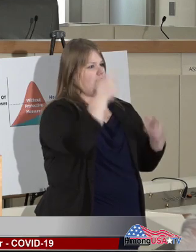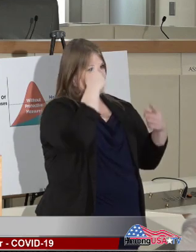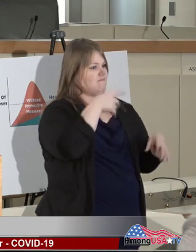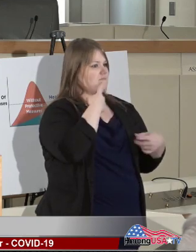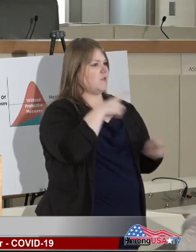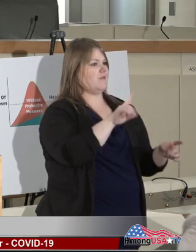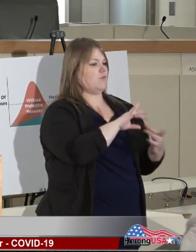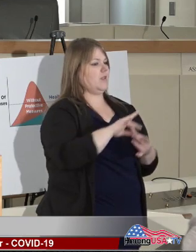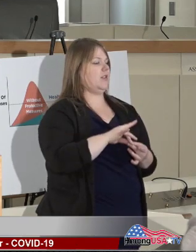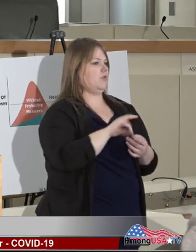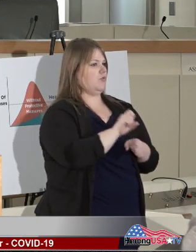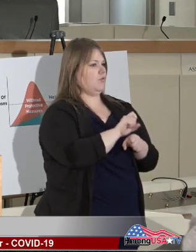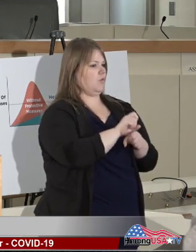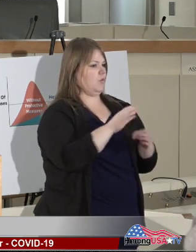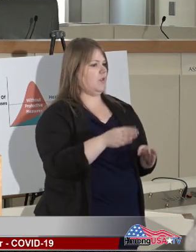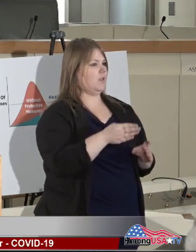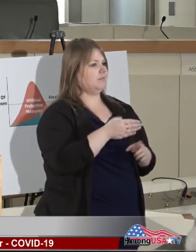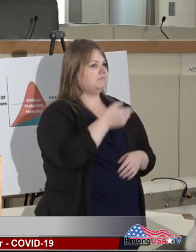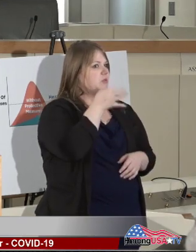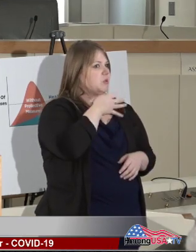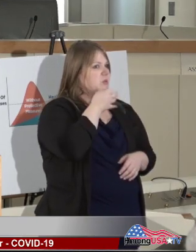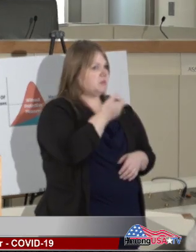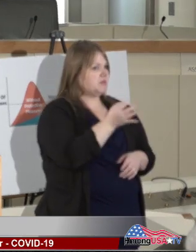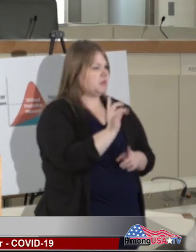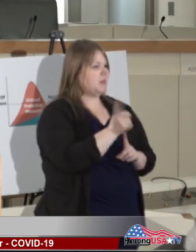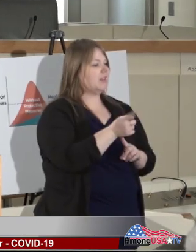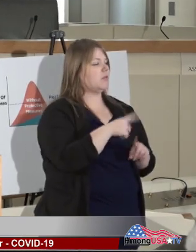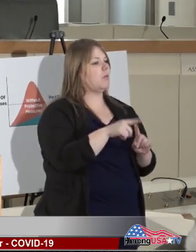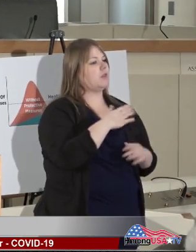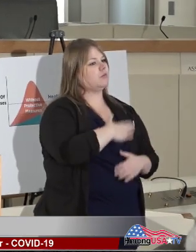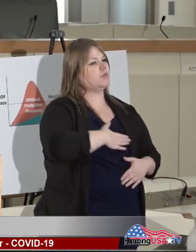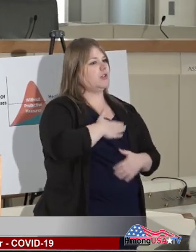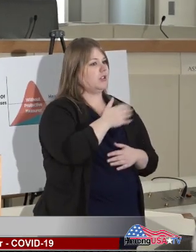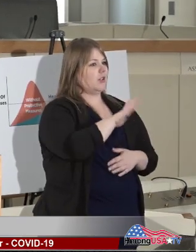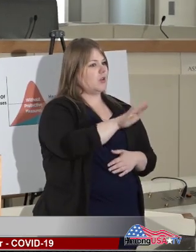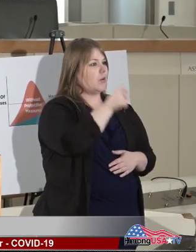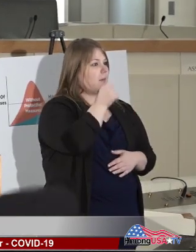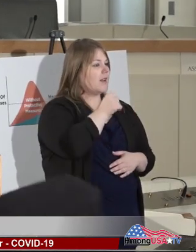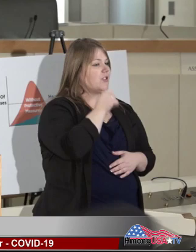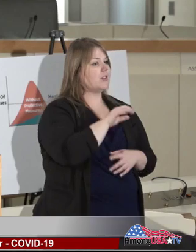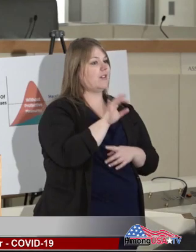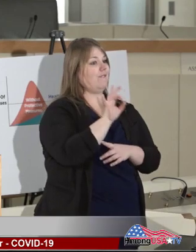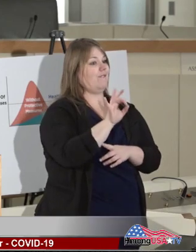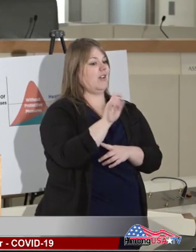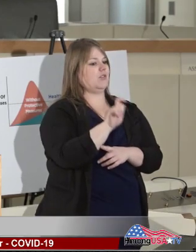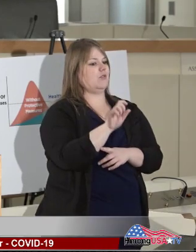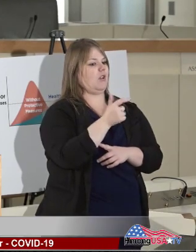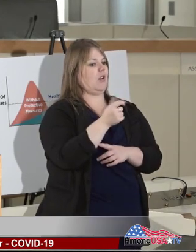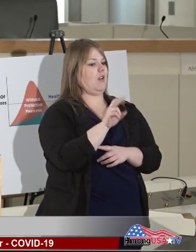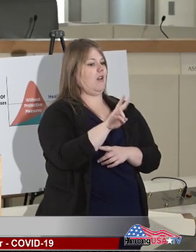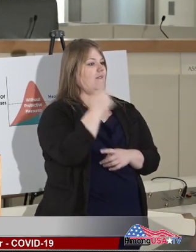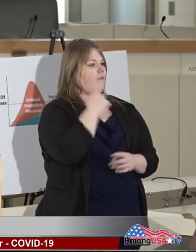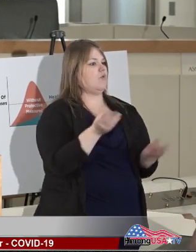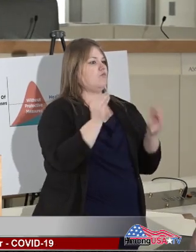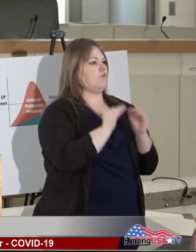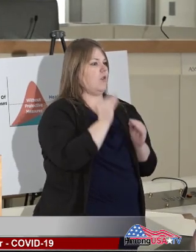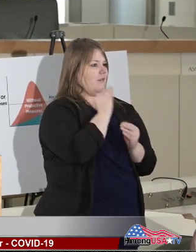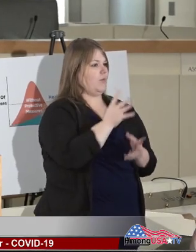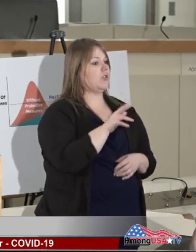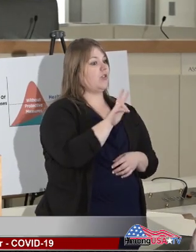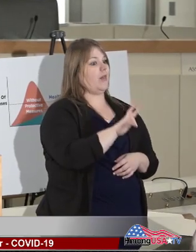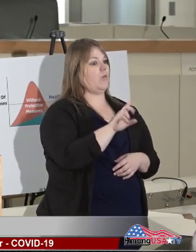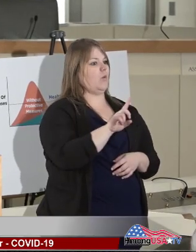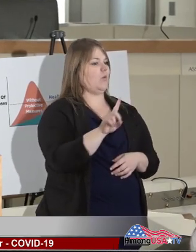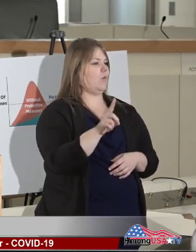are personnel related in the coming minutes, but we appreciate everybody's patience. Fresno.gov for more information, and